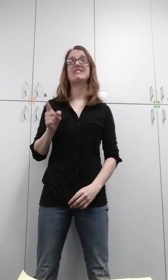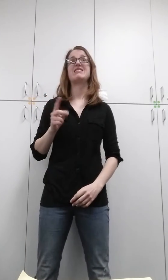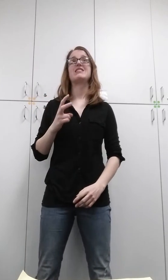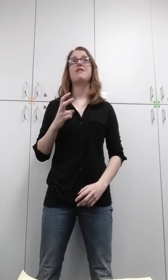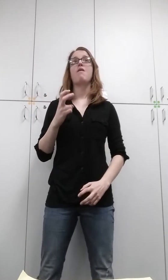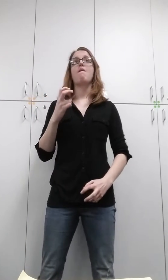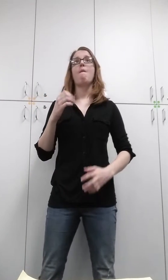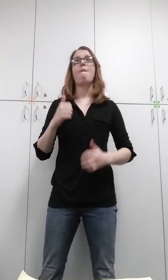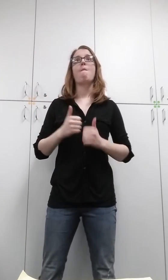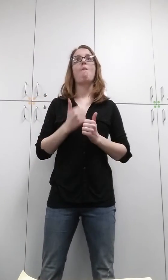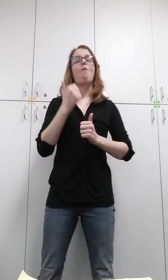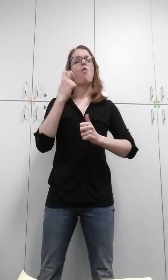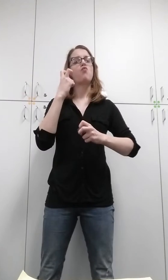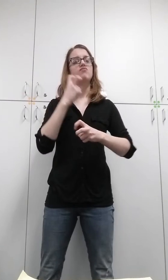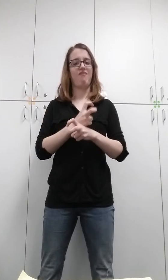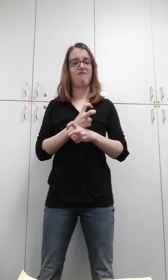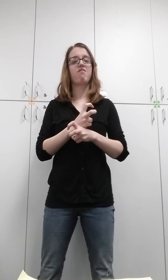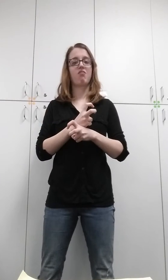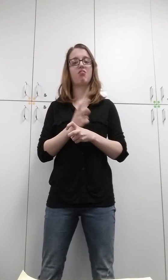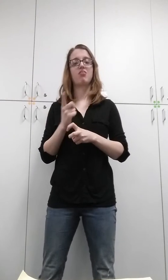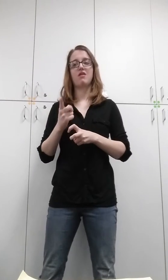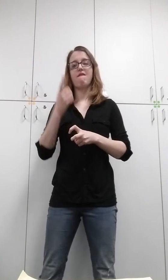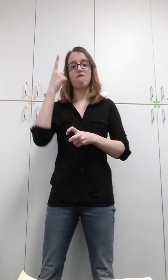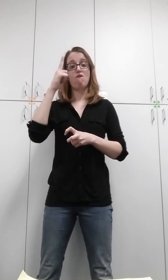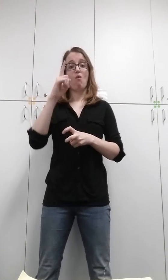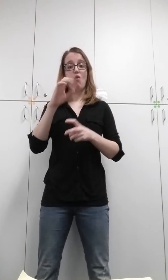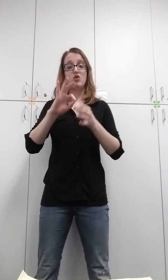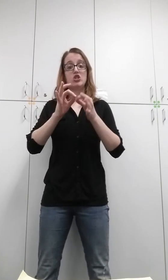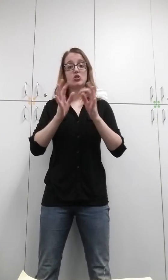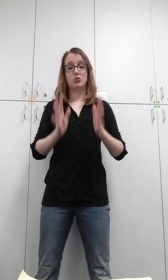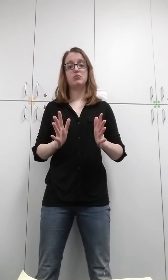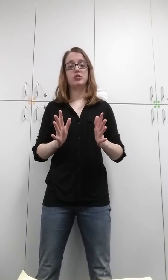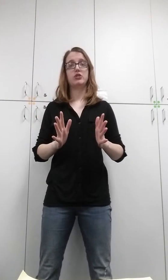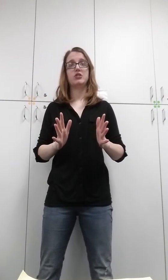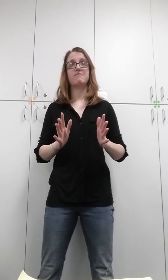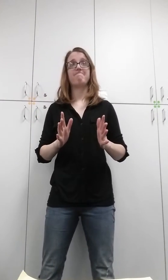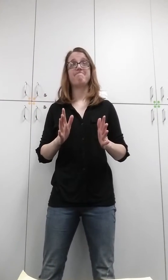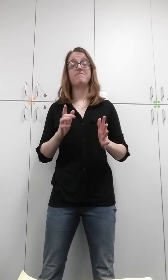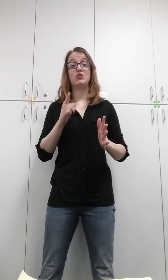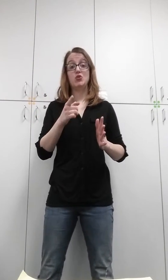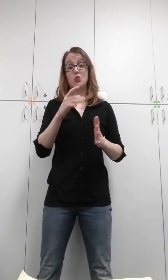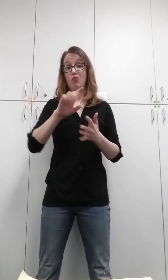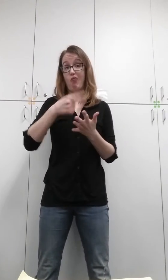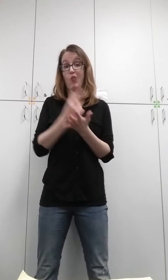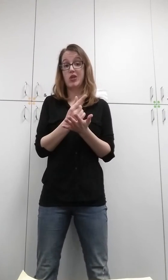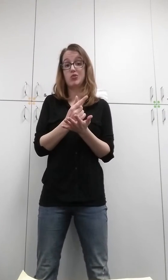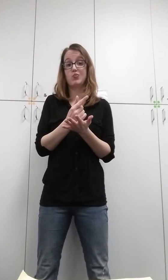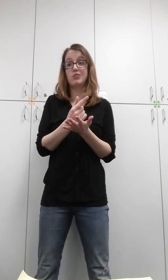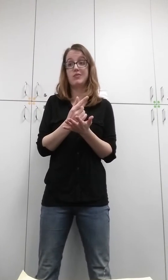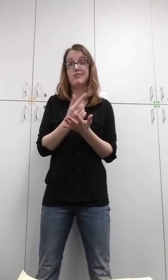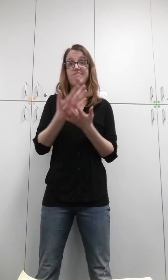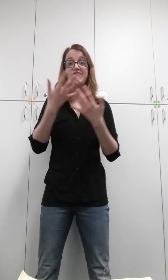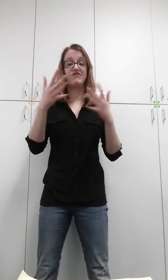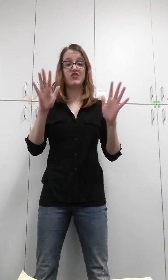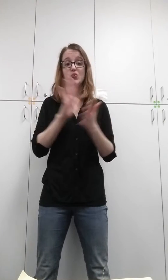do. You will not master this technique before you graduate from this program, I'm sorry to say. 10 years from now, you're still going to be making